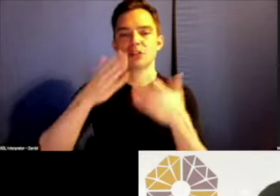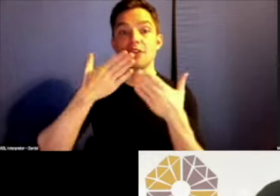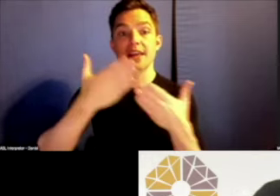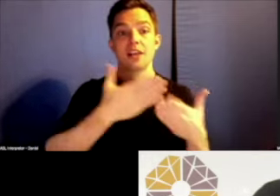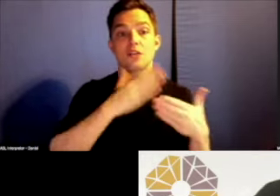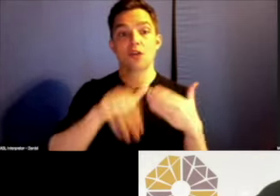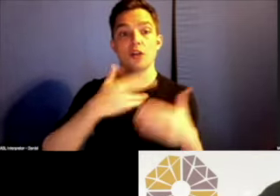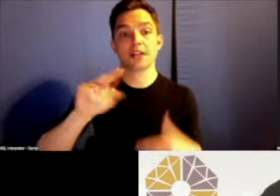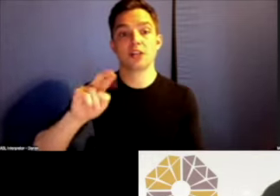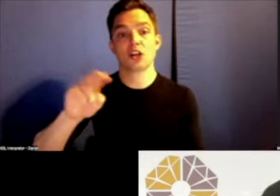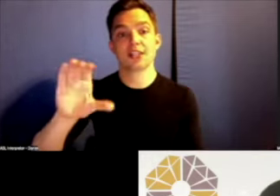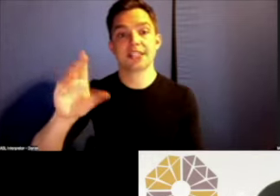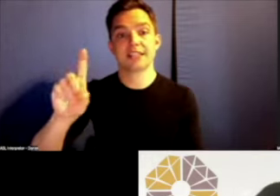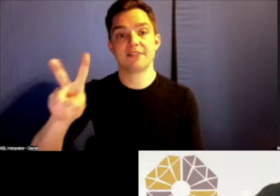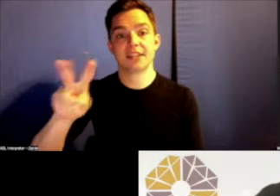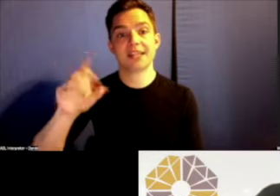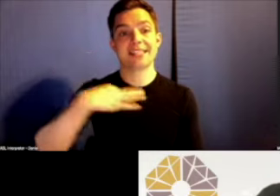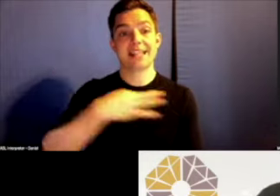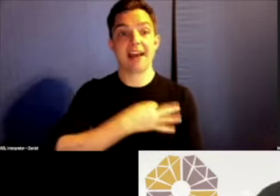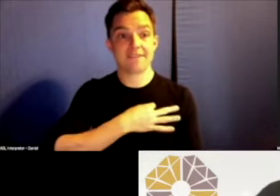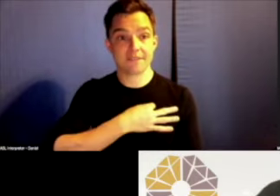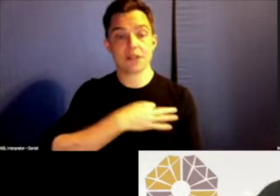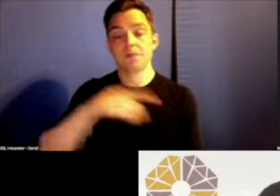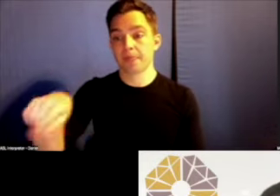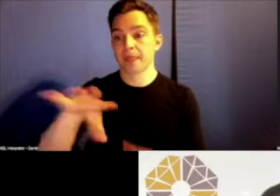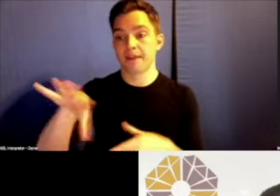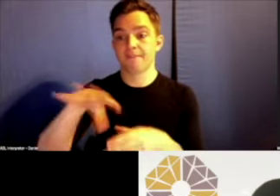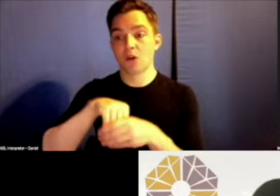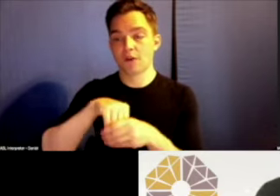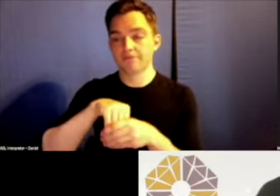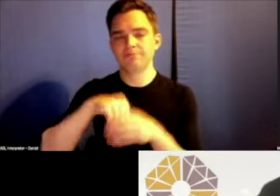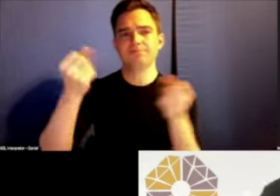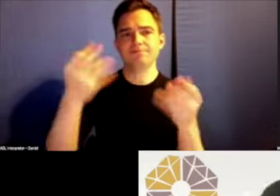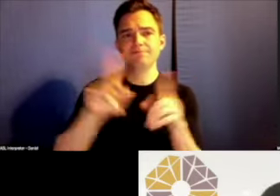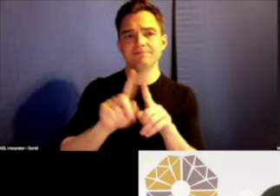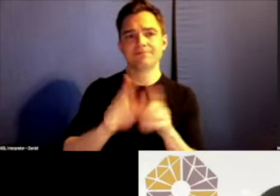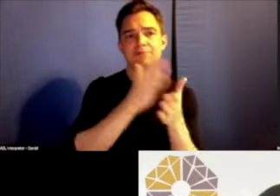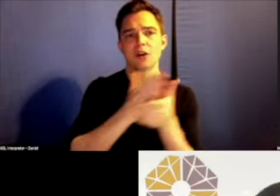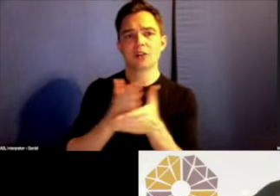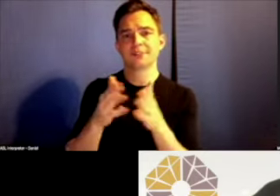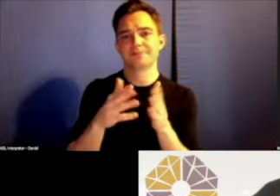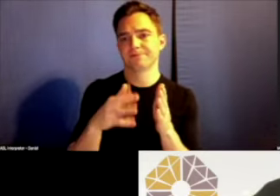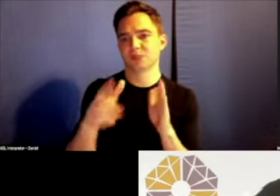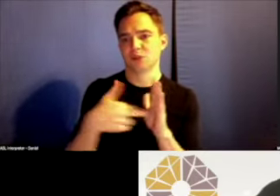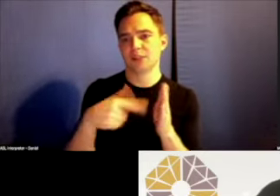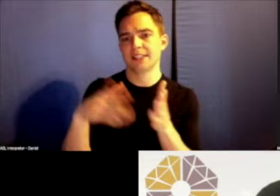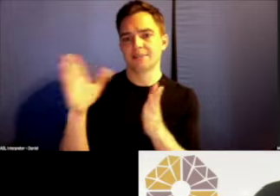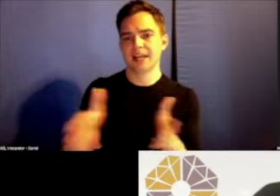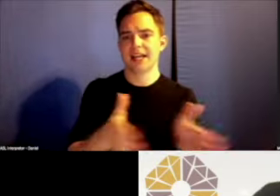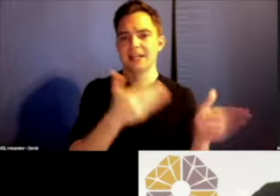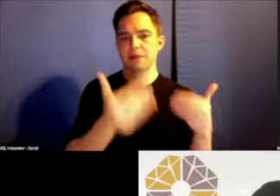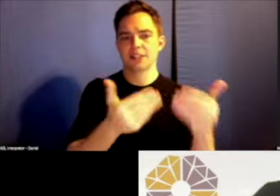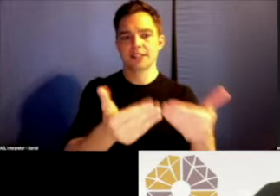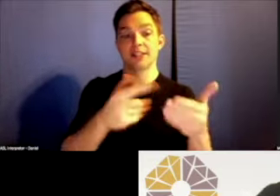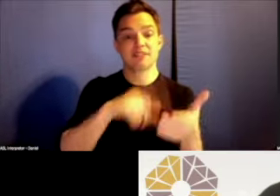of NRCDV staff members who have been engaged in many parts of this planning process. This has